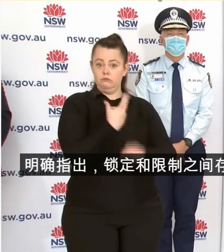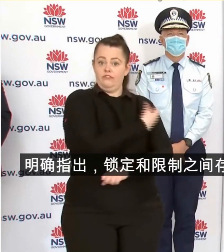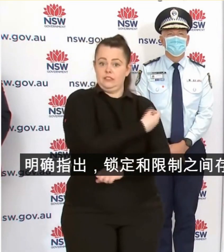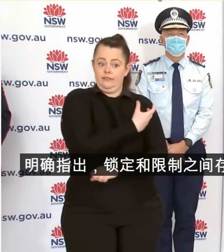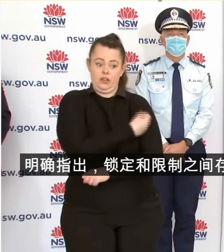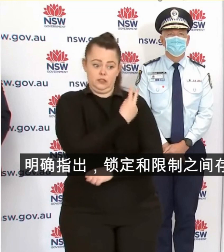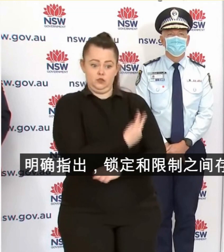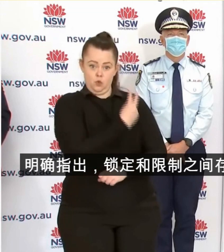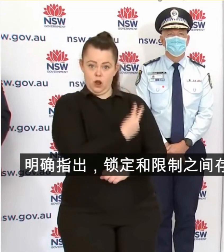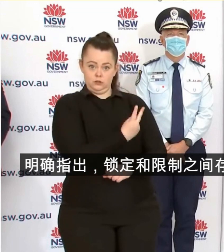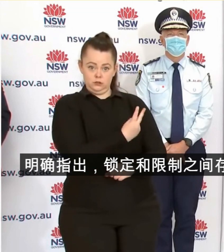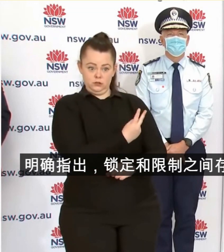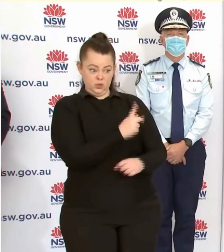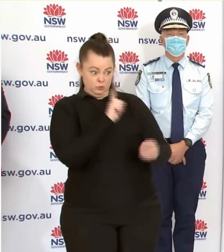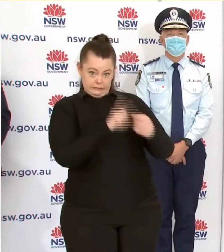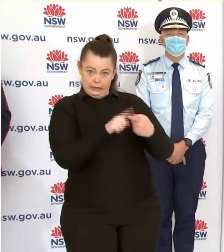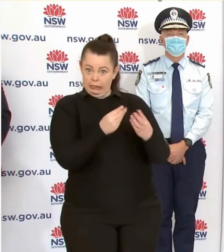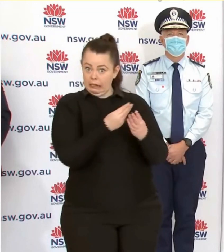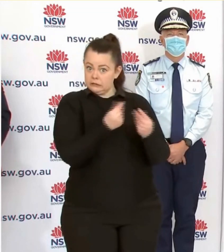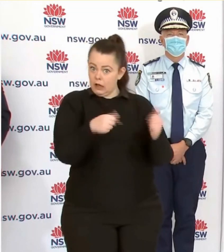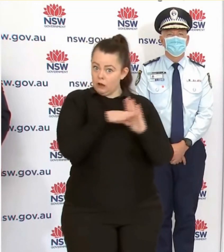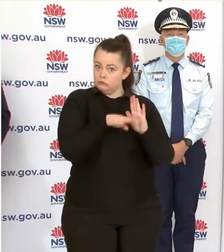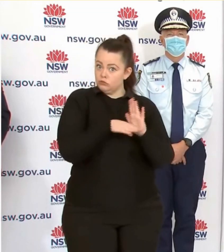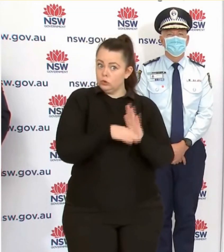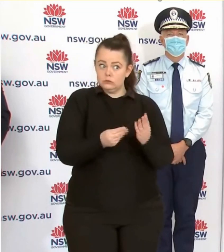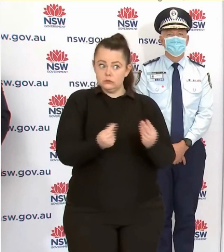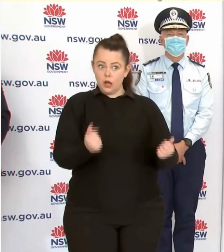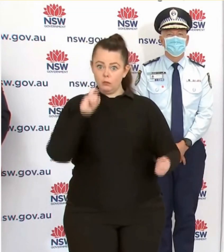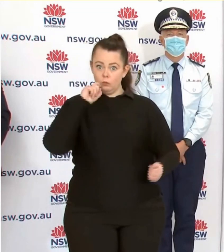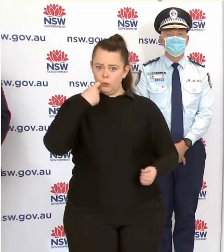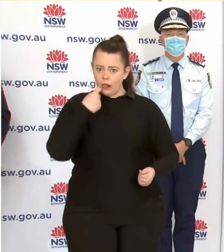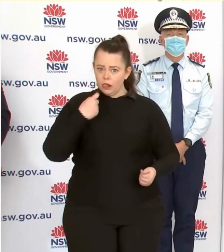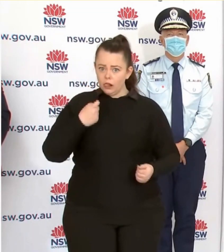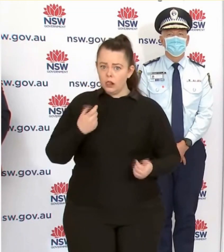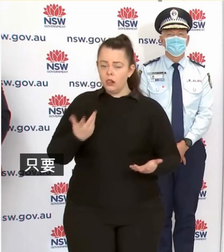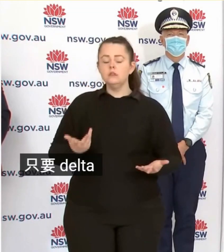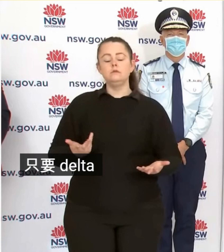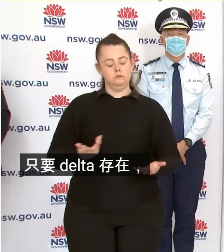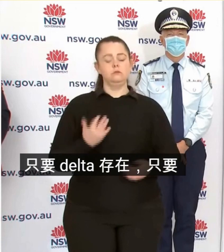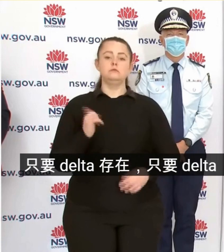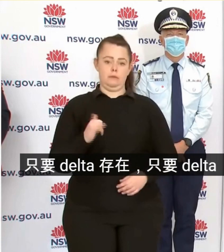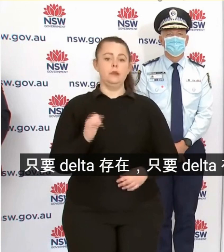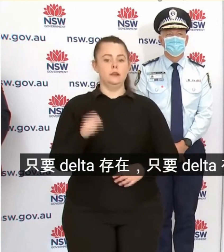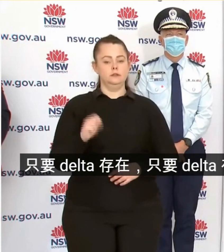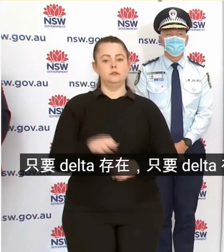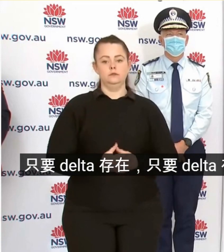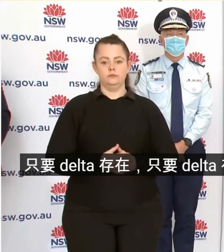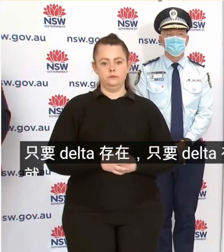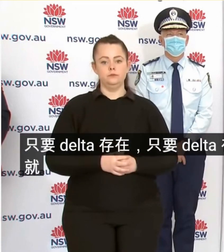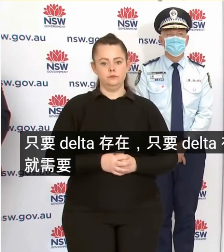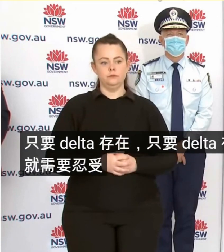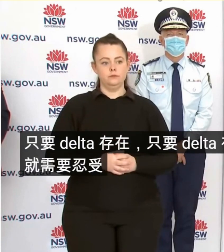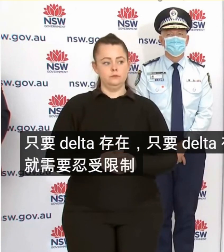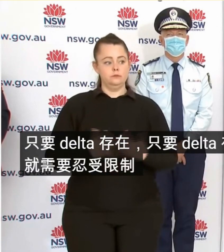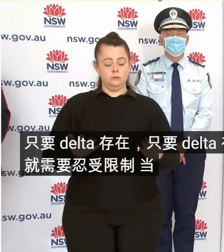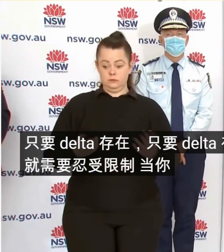a lockdown and restrictions. We will need to live with restrictions so long as Delta is around. So long as Delta has